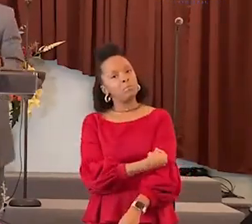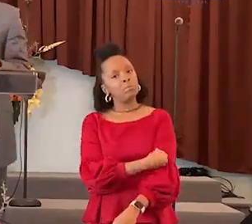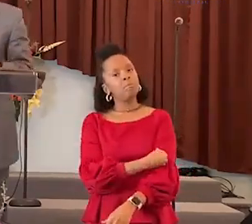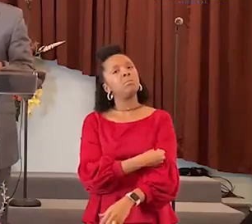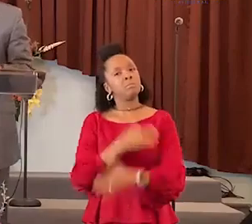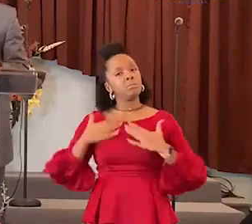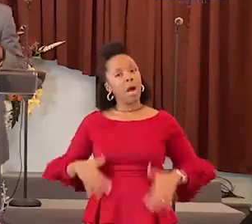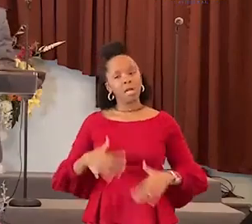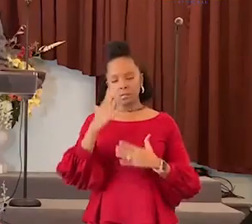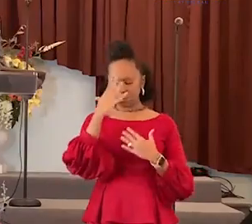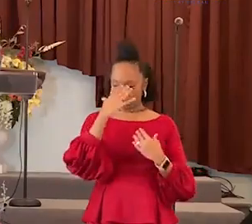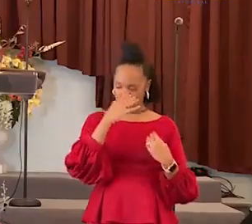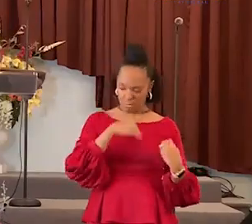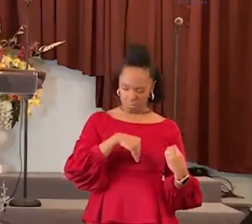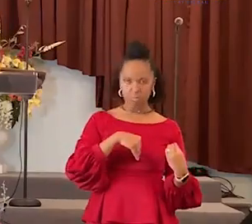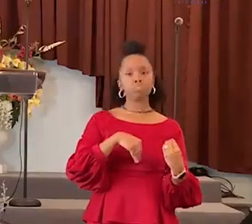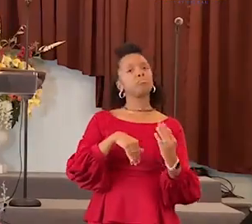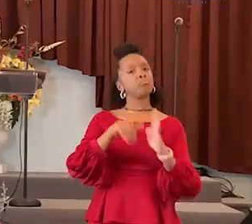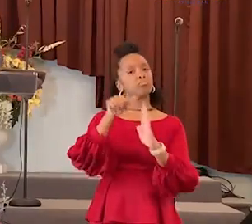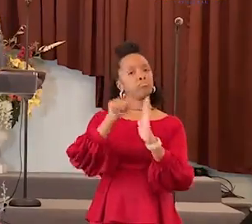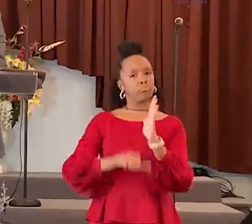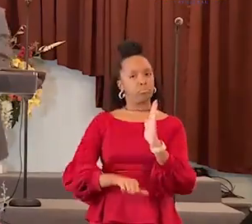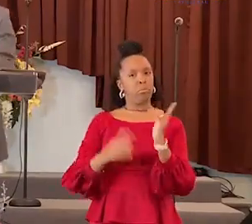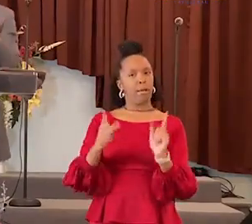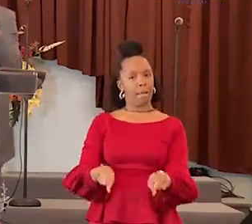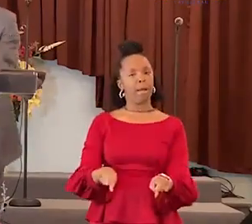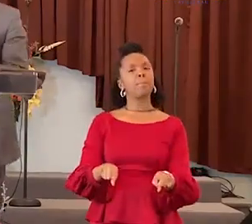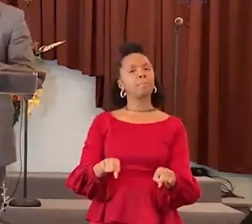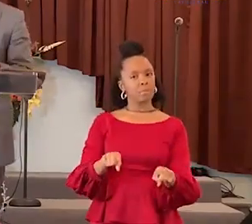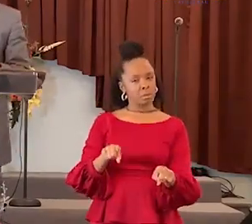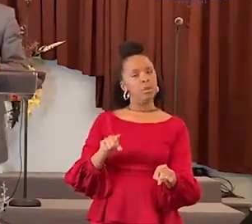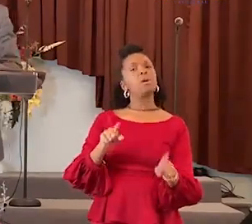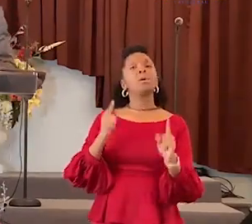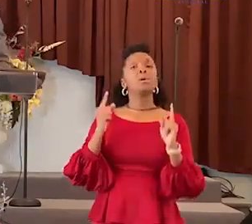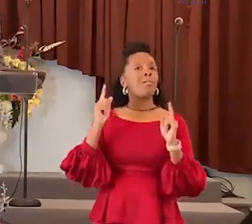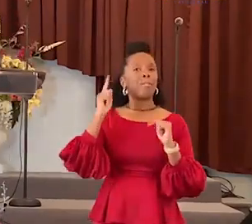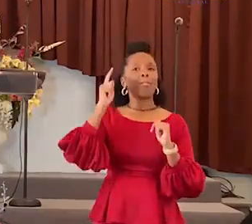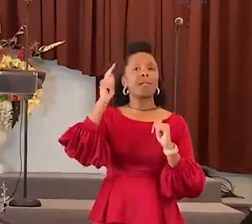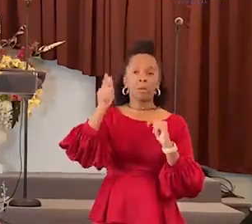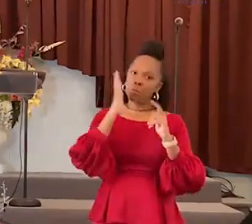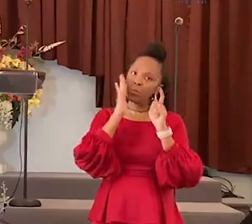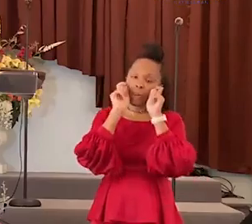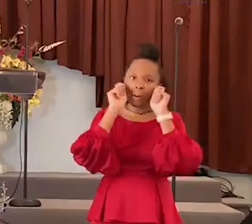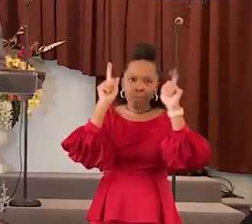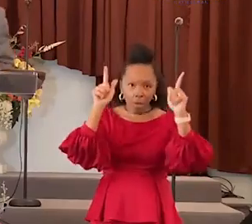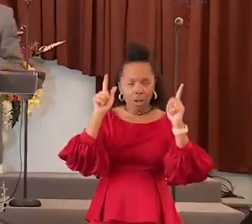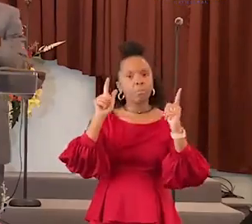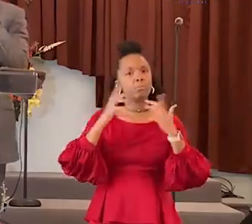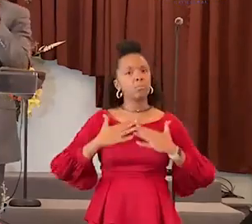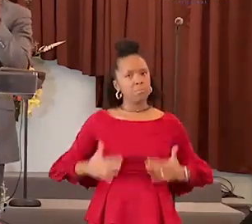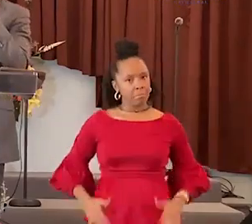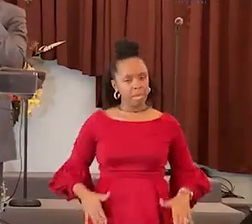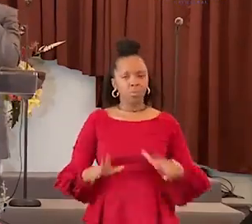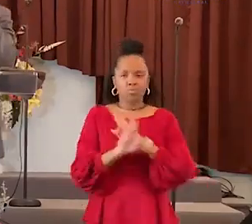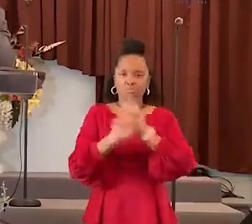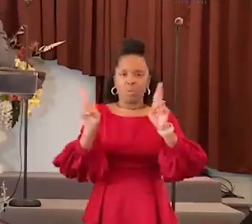the healing process, and soon we awaken to fully recover. We too were traumatized by